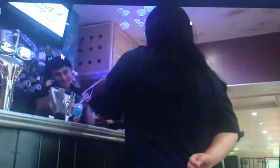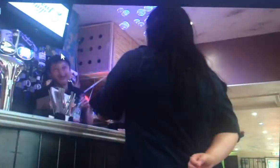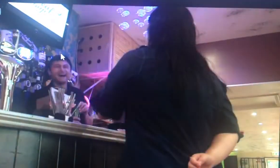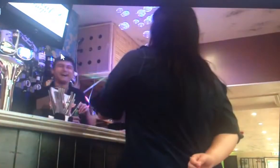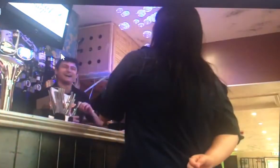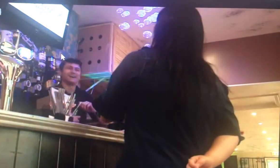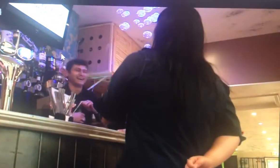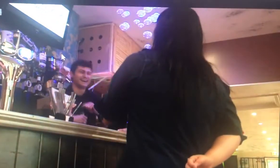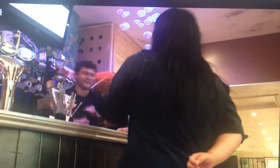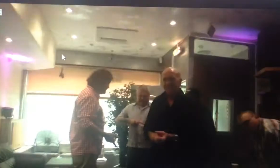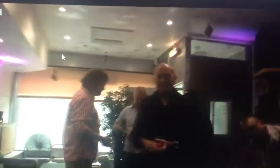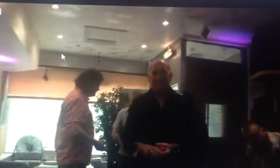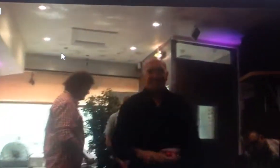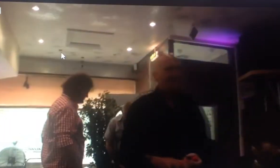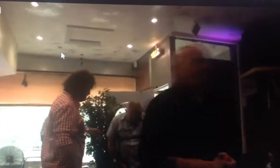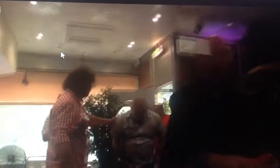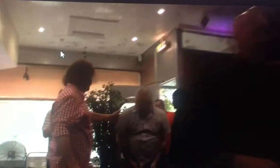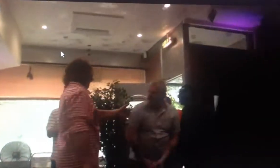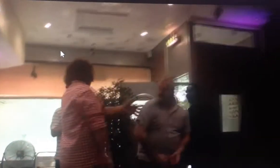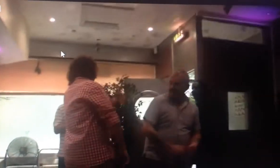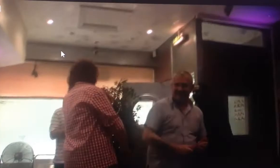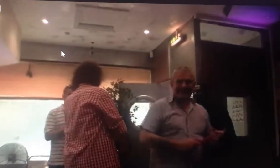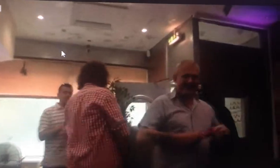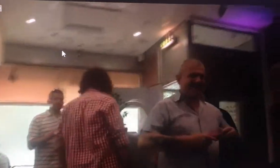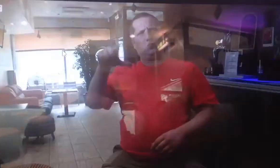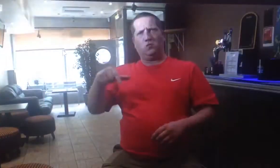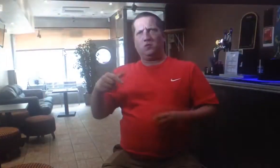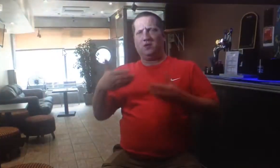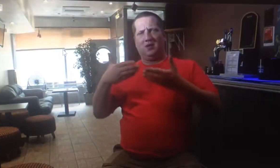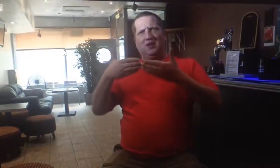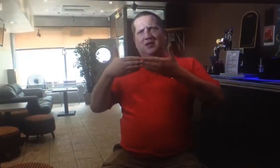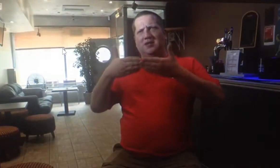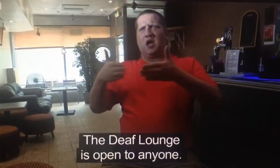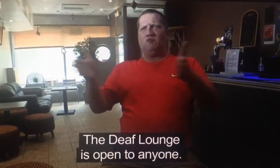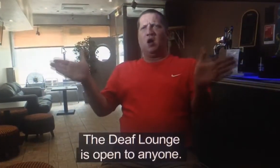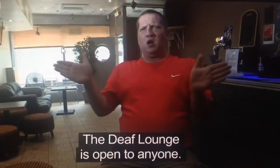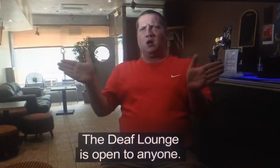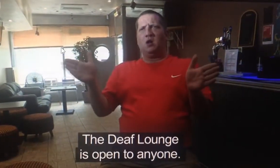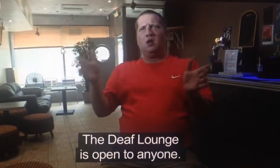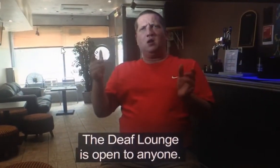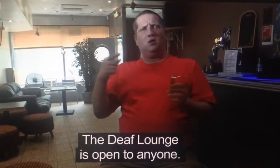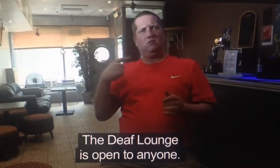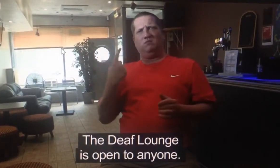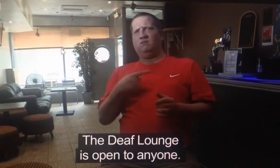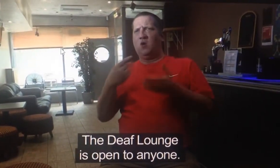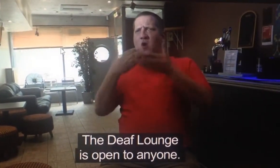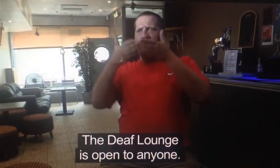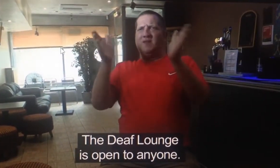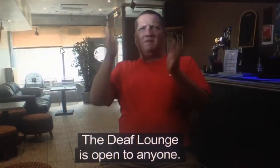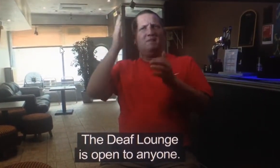night to the sun, I'm up all night to get lucky. You deaf lounge is open to anyone.